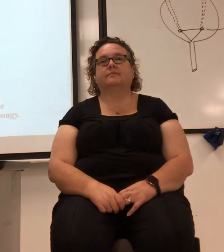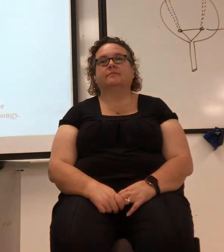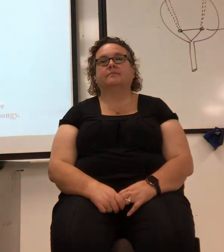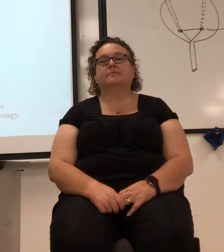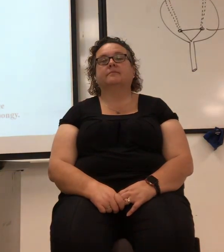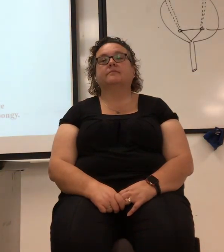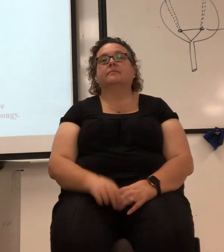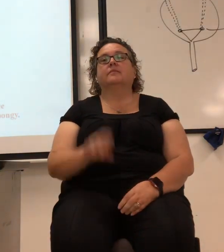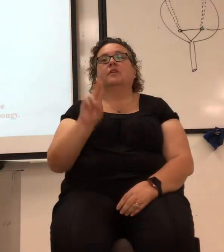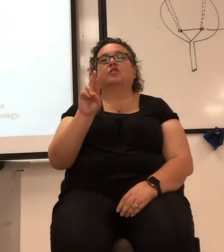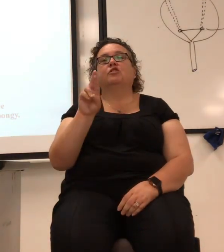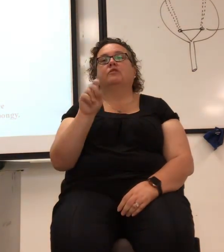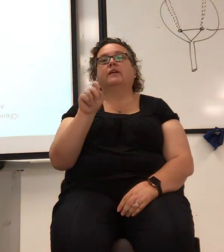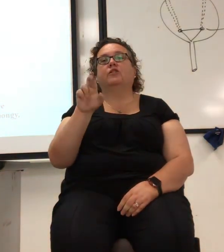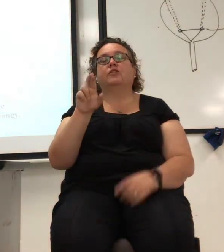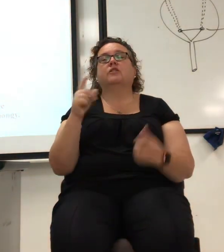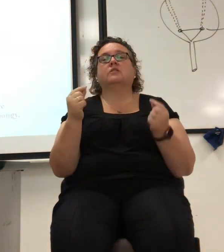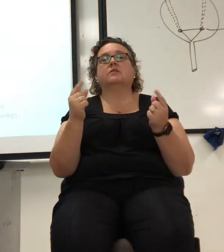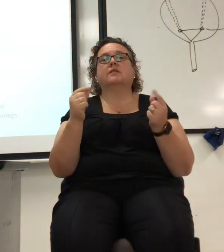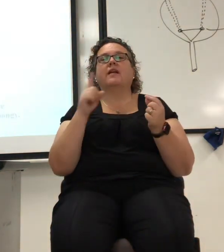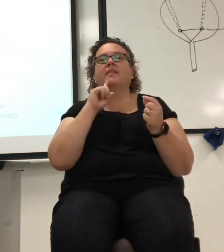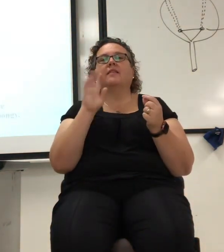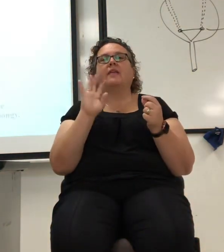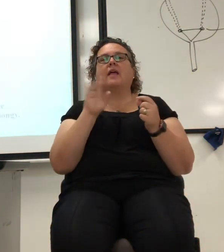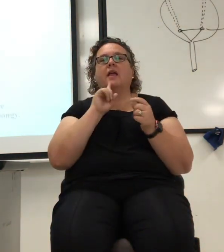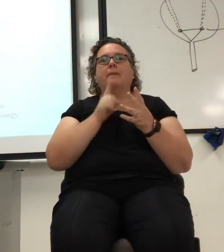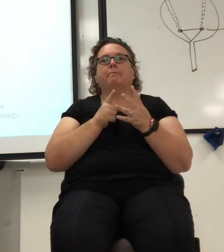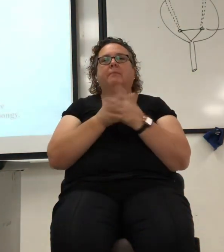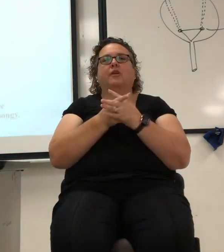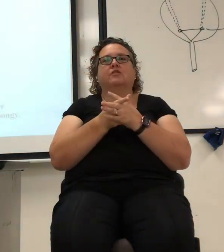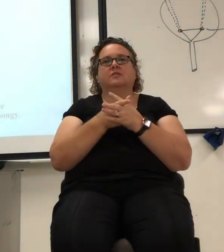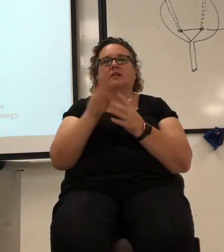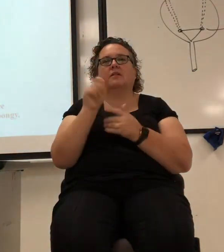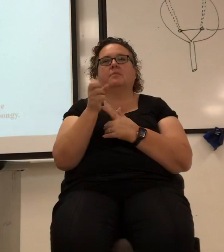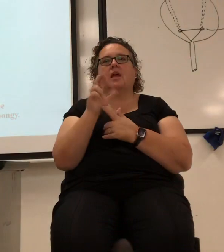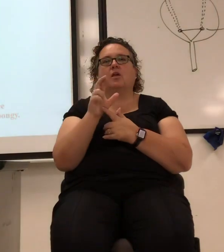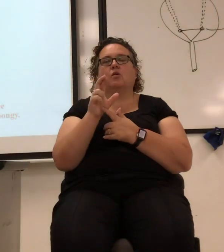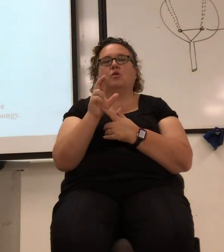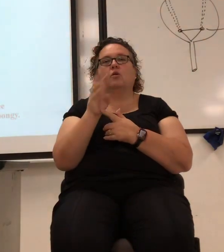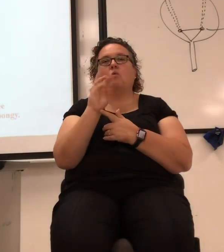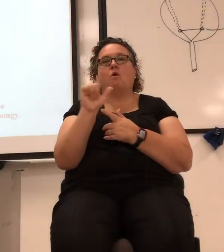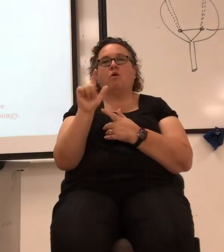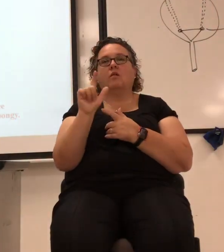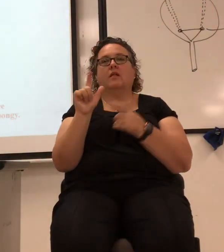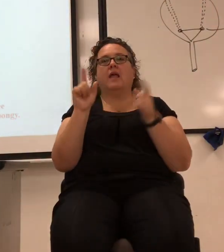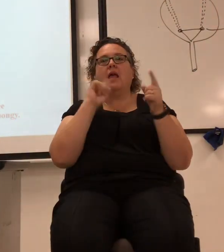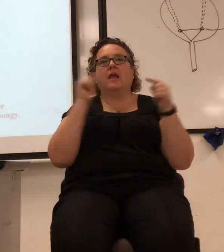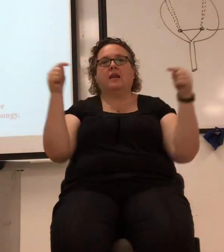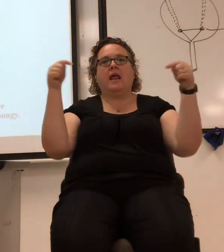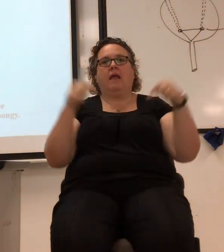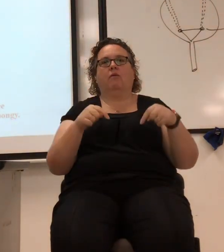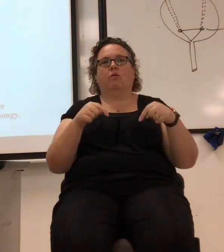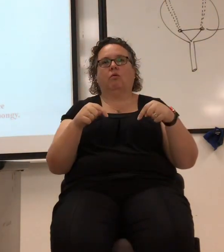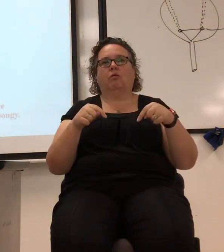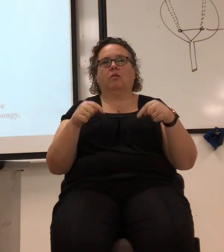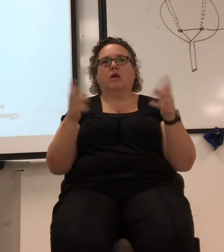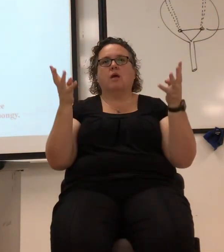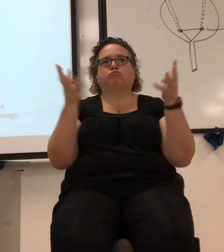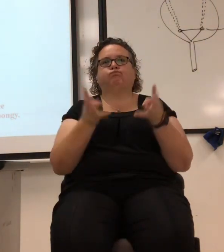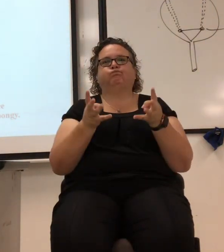And the ureters, they kind of pierce the bladder wall at an oblique angle. So if this is like